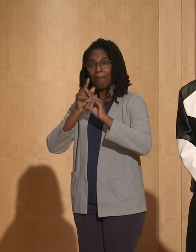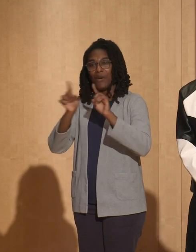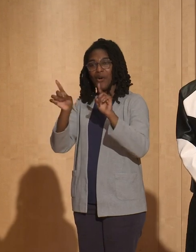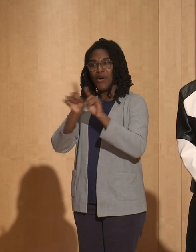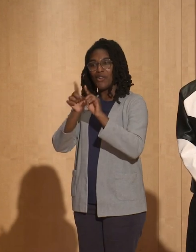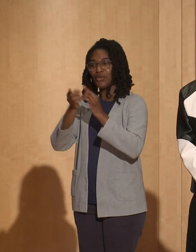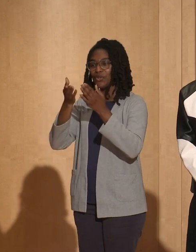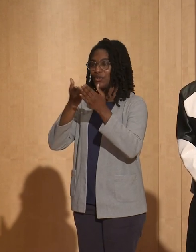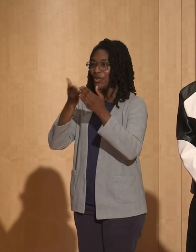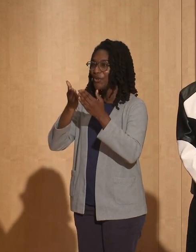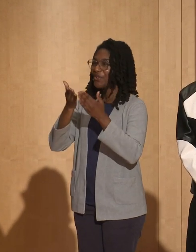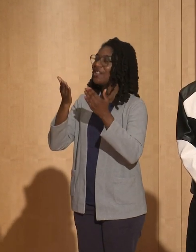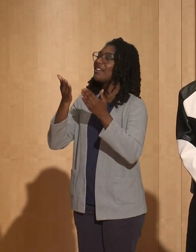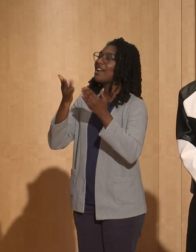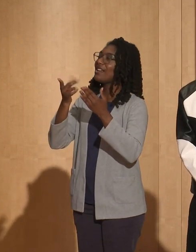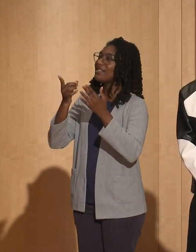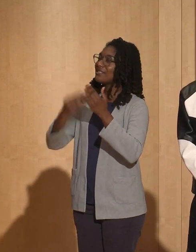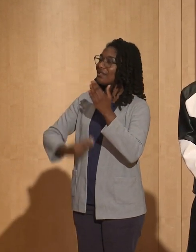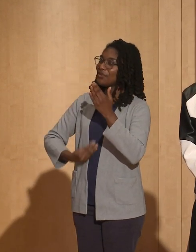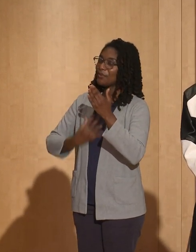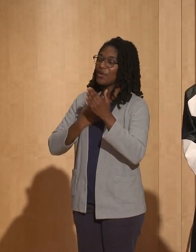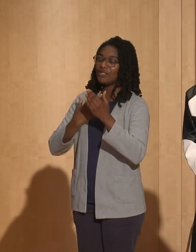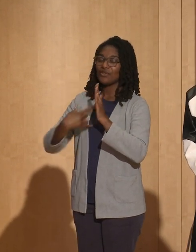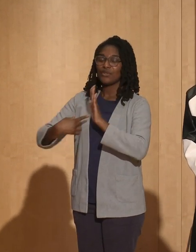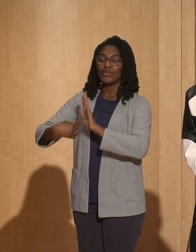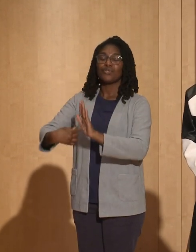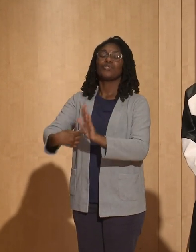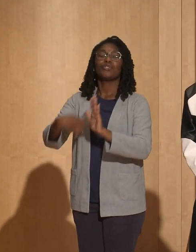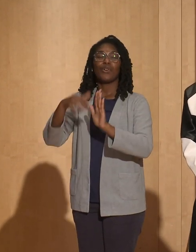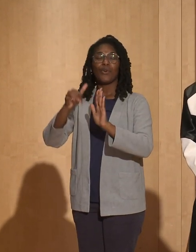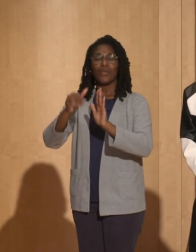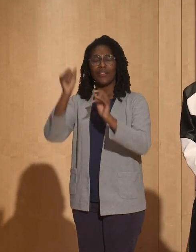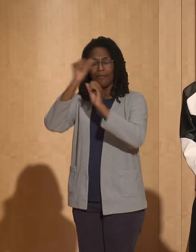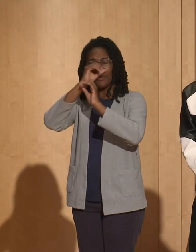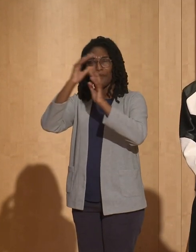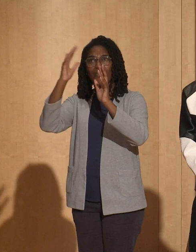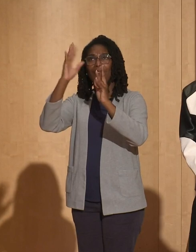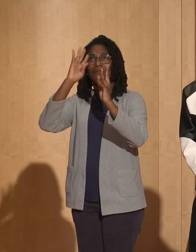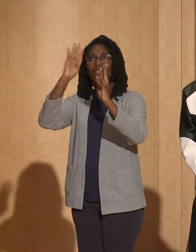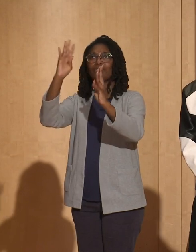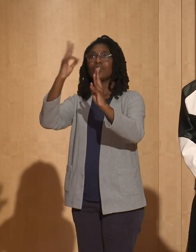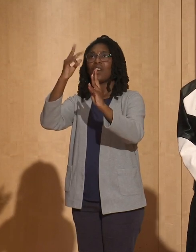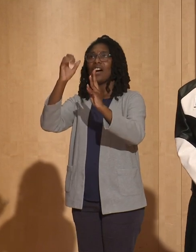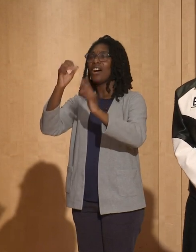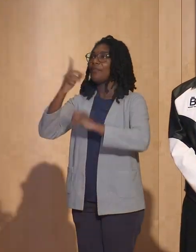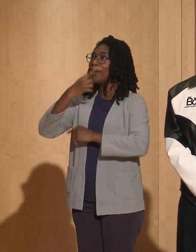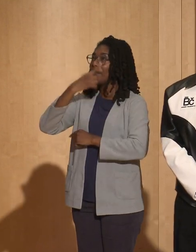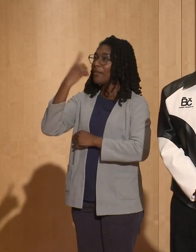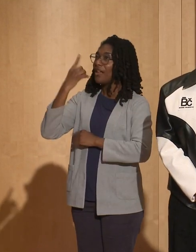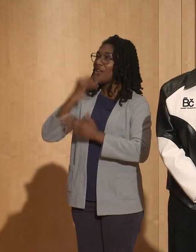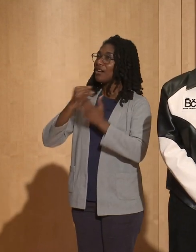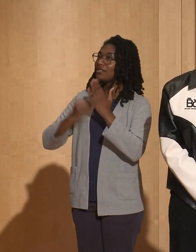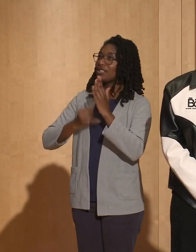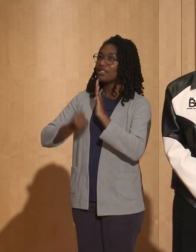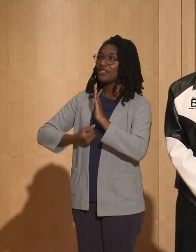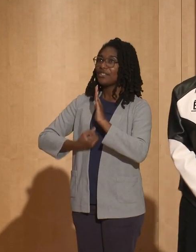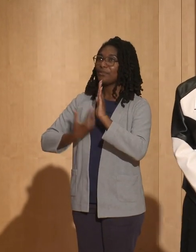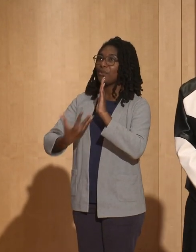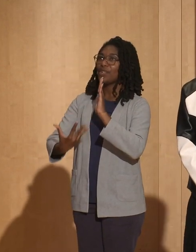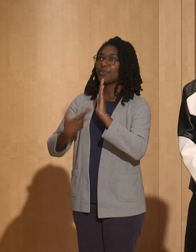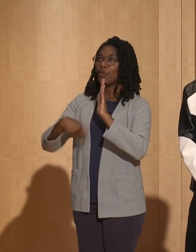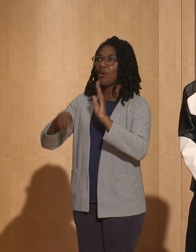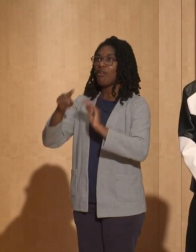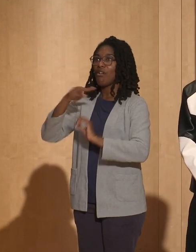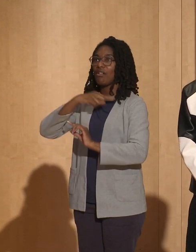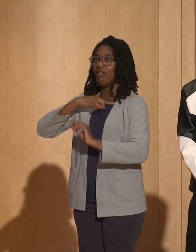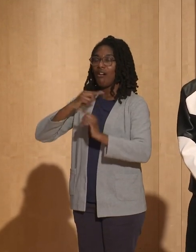also served as a beacon of inspiration, showcasing the profound impact of Black artistic expression and heritage on our